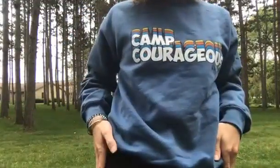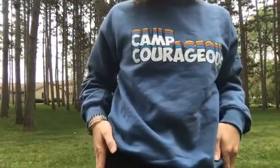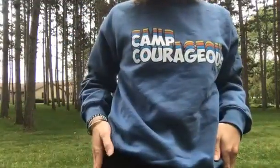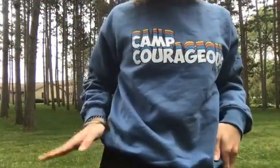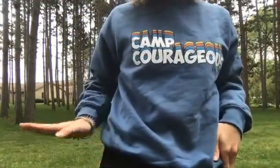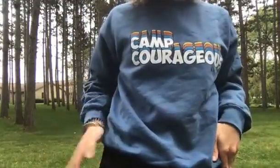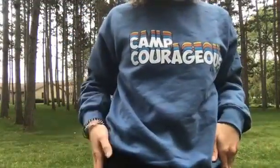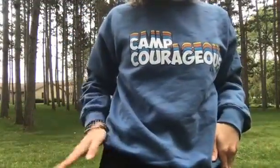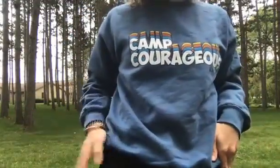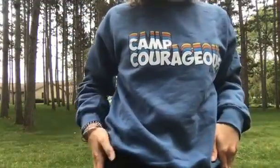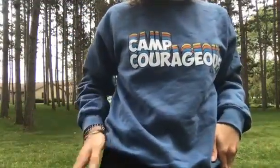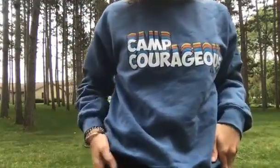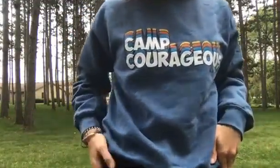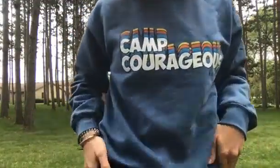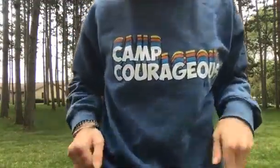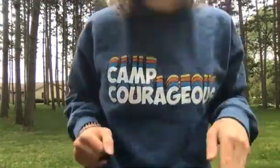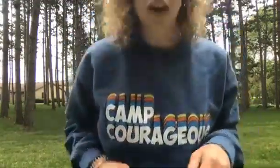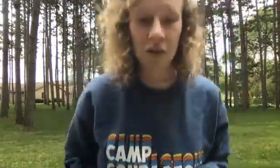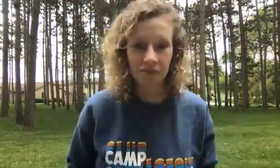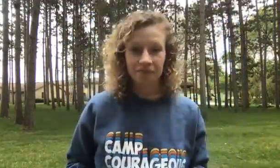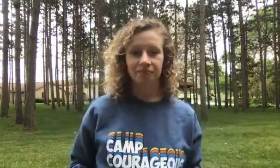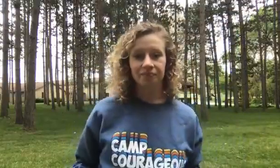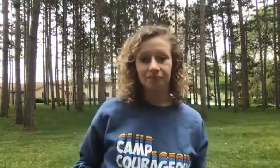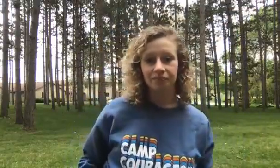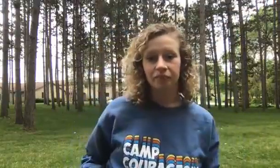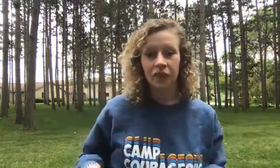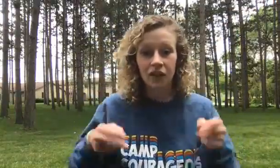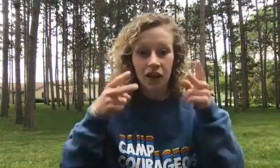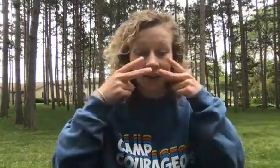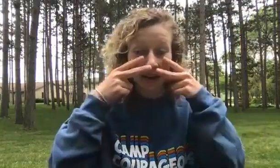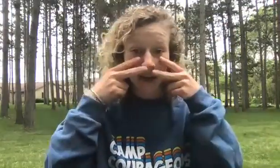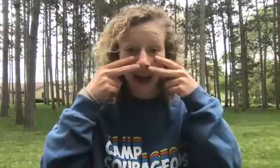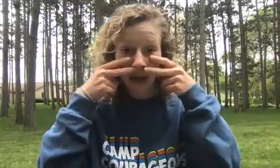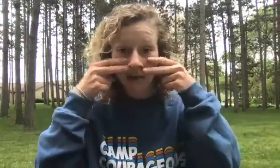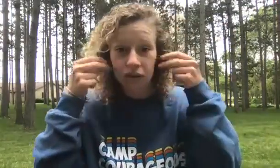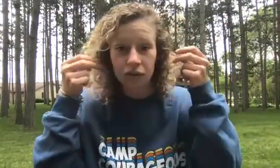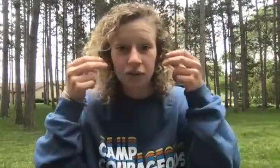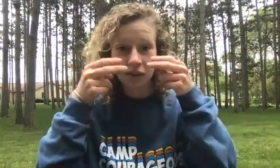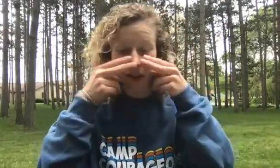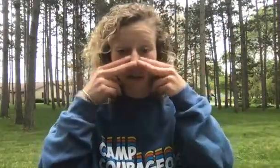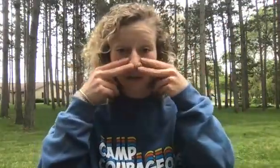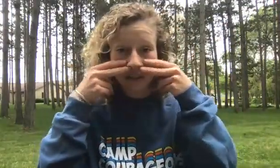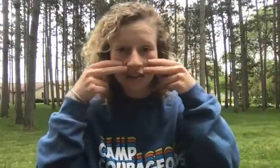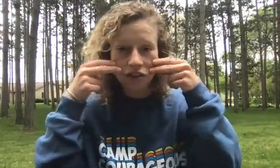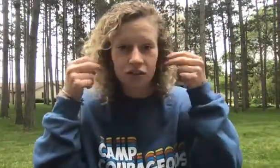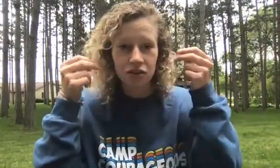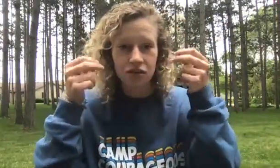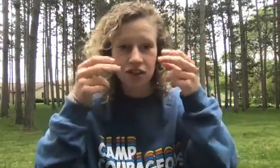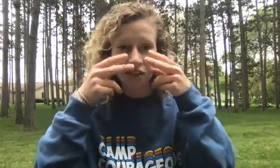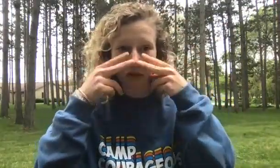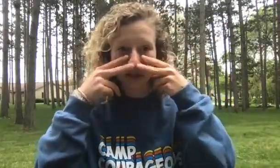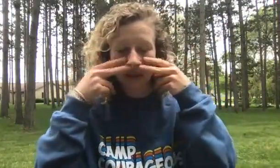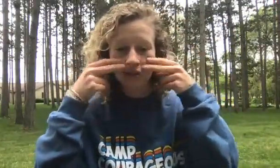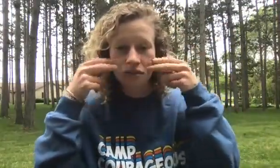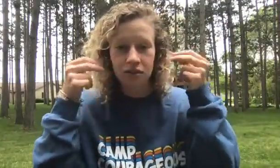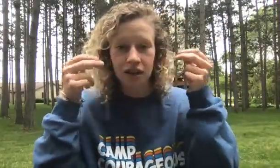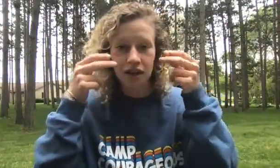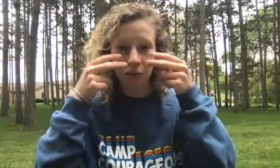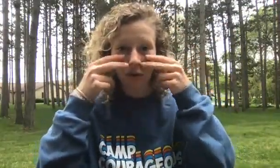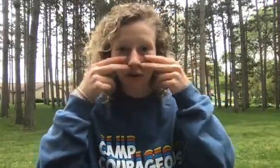like dog. Come. And then cat would be like your whiskers. So you're taking your whiskers and you're kind of pulling them